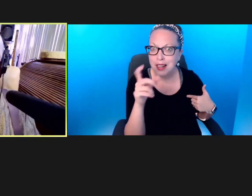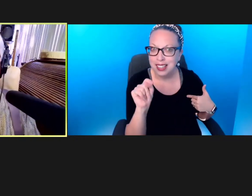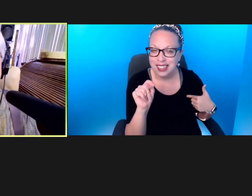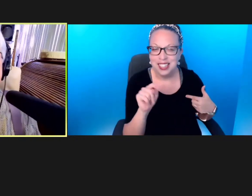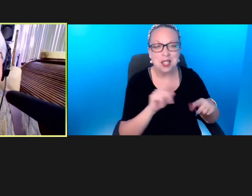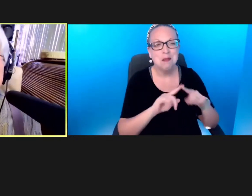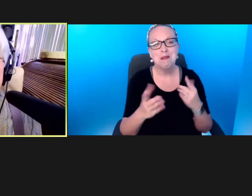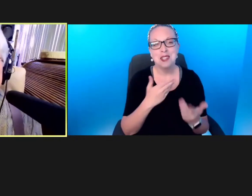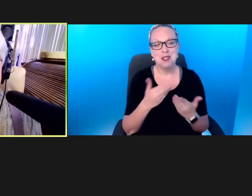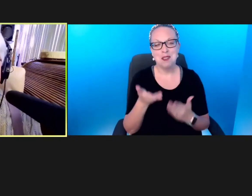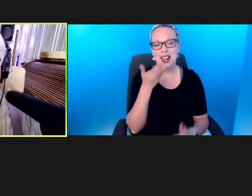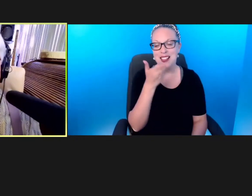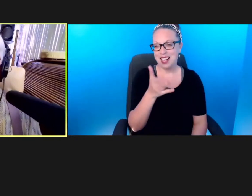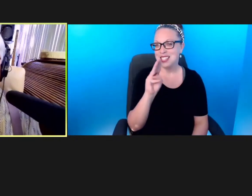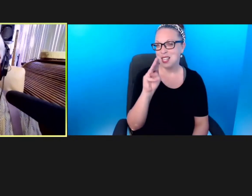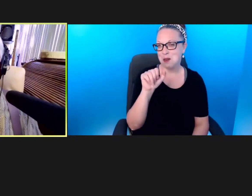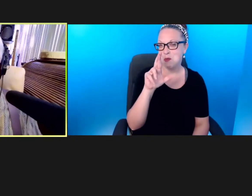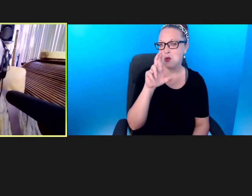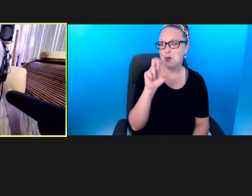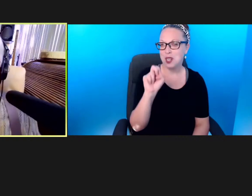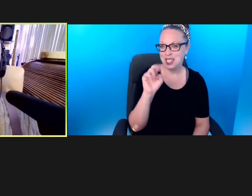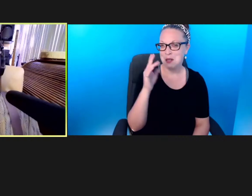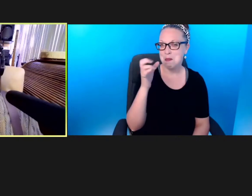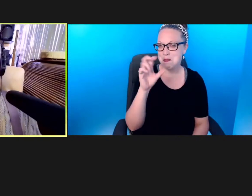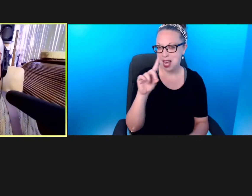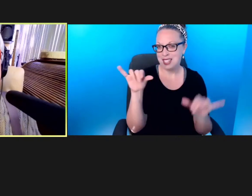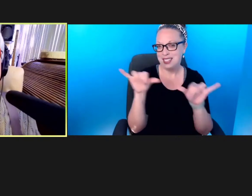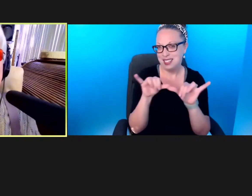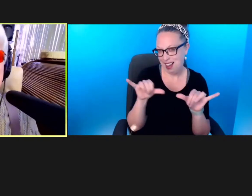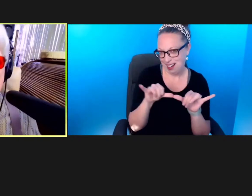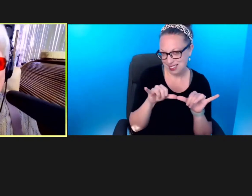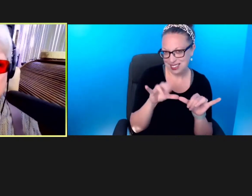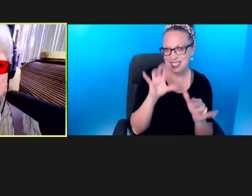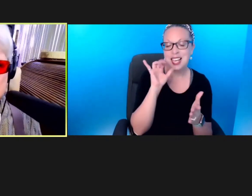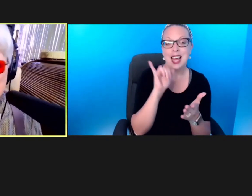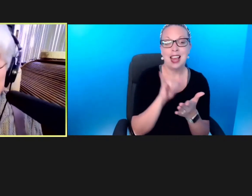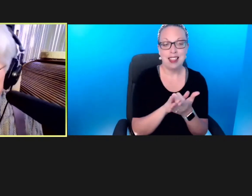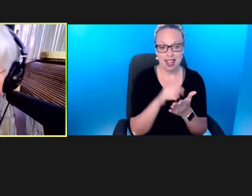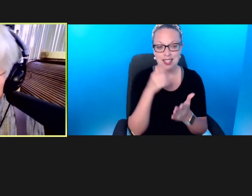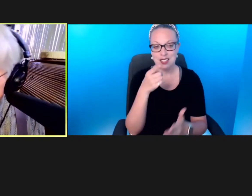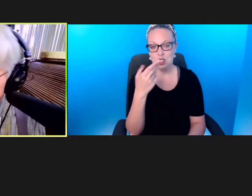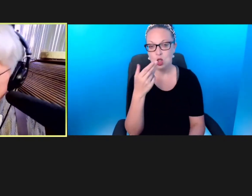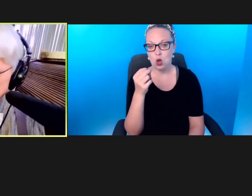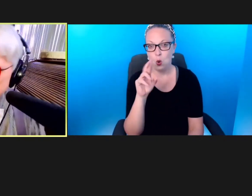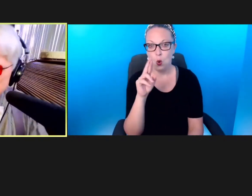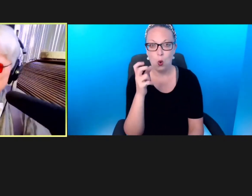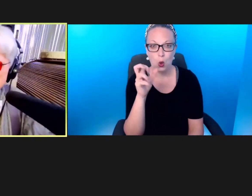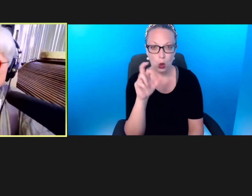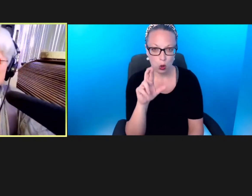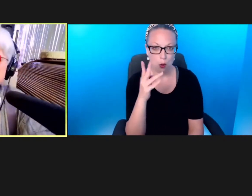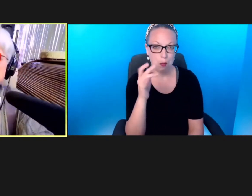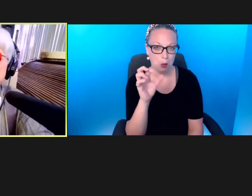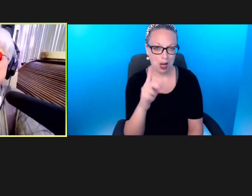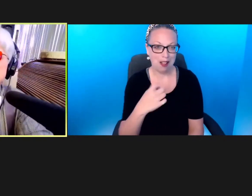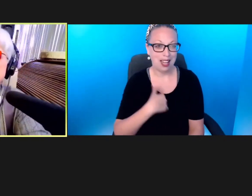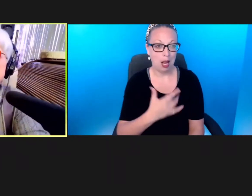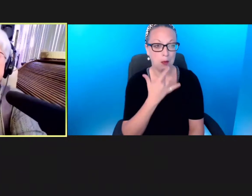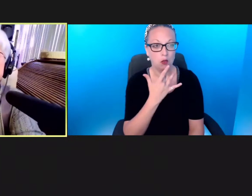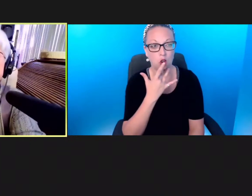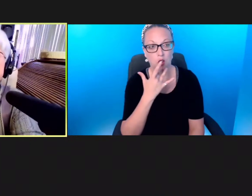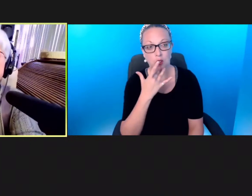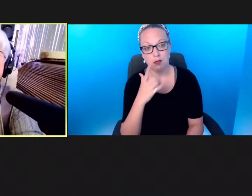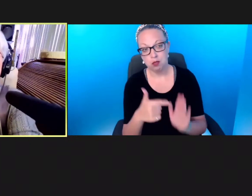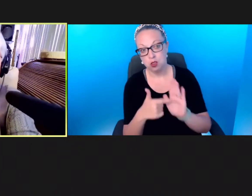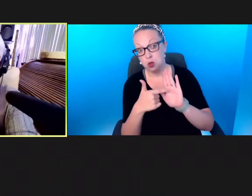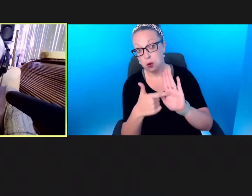marine band size harmonica, and the marine band harmonica is the Hohner brand, but I prefer. I'm going to hold your hand up a little bit so